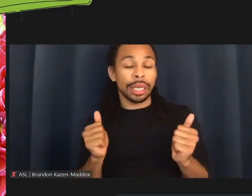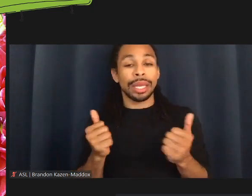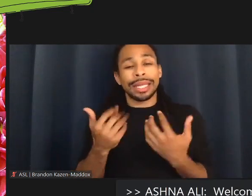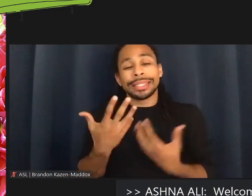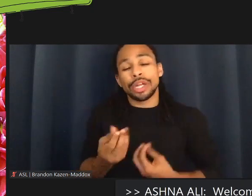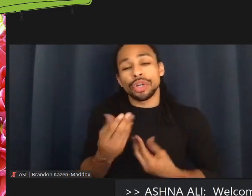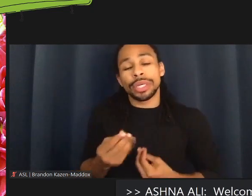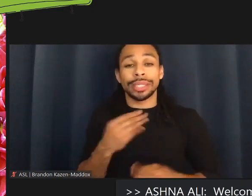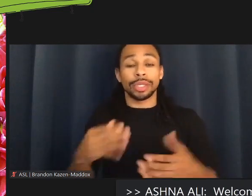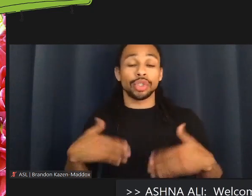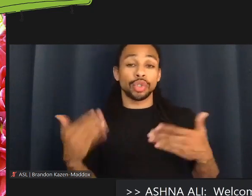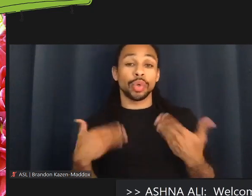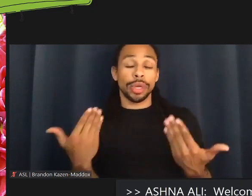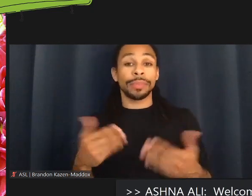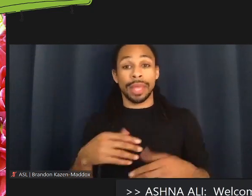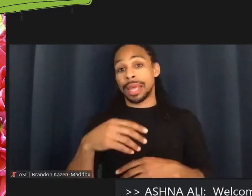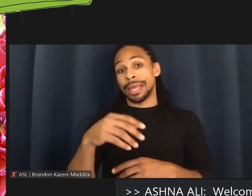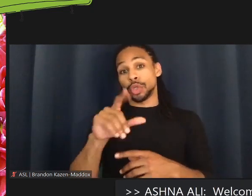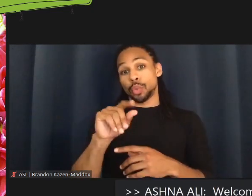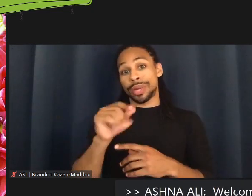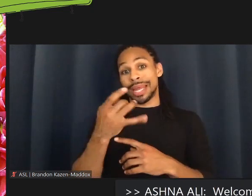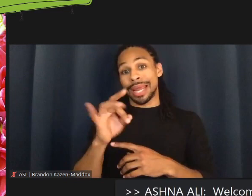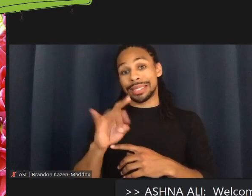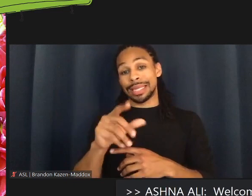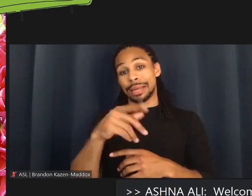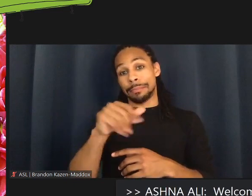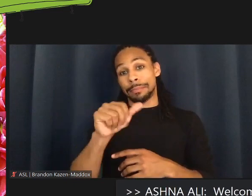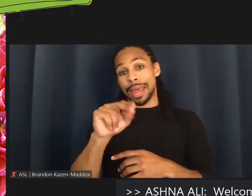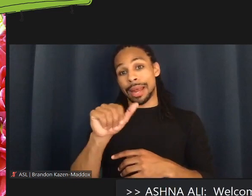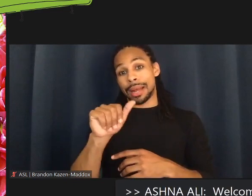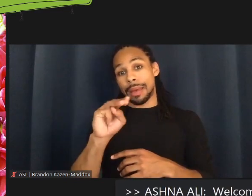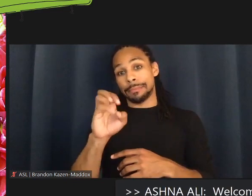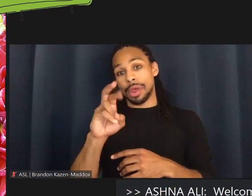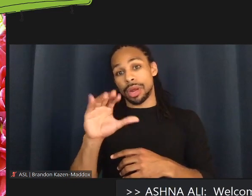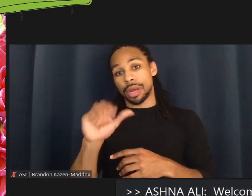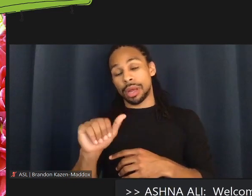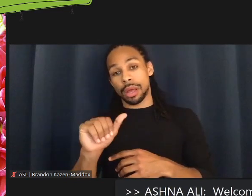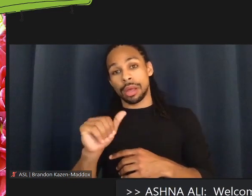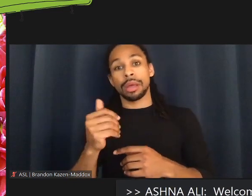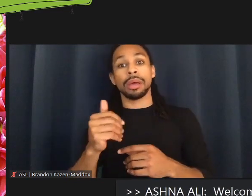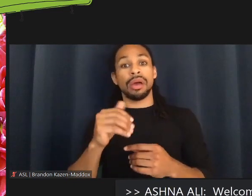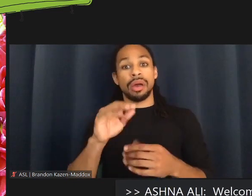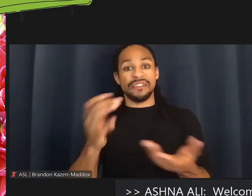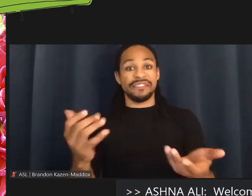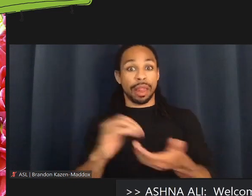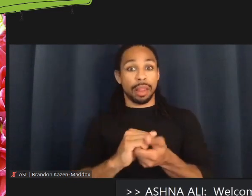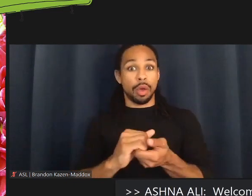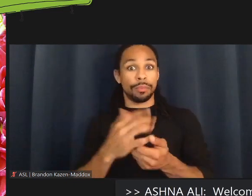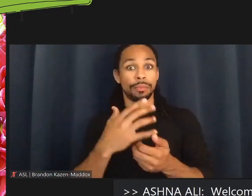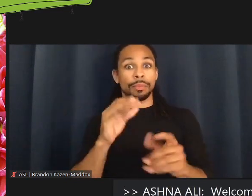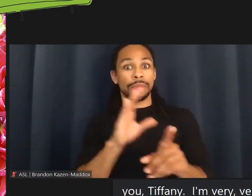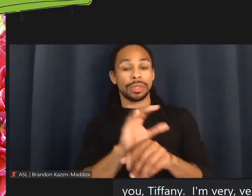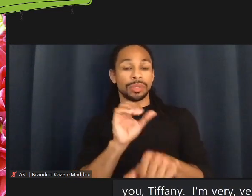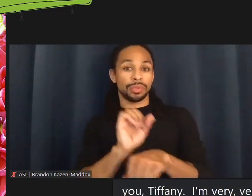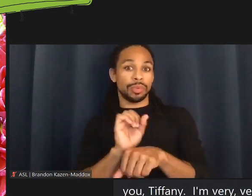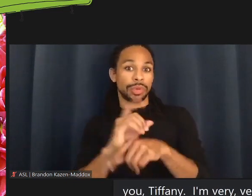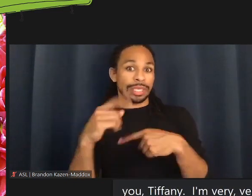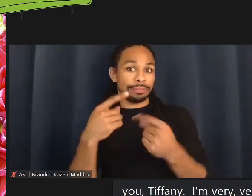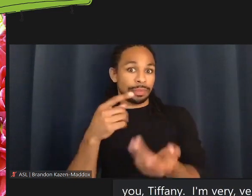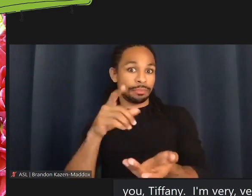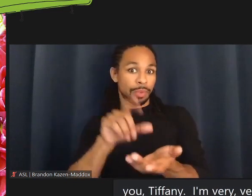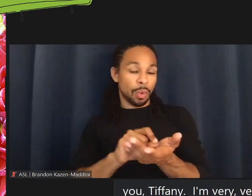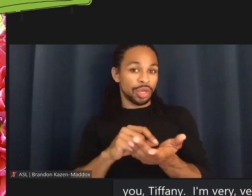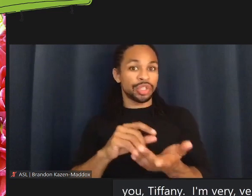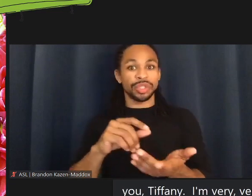2018 PEN America Emerging Voices Fellow, and his work has been published or is forthcoming in Ambit, Beloit Poetry